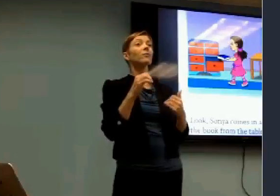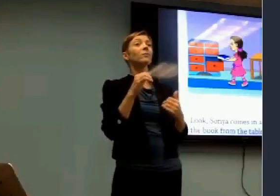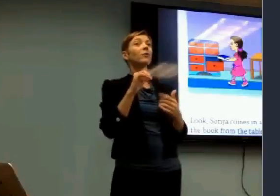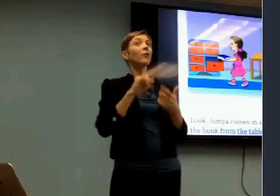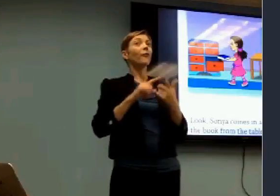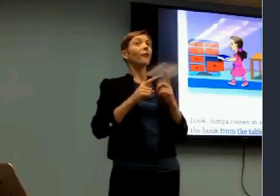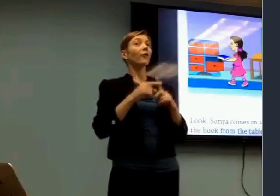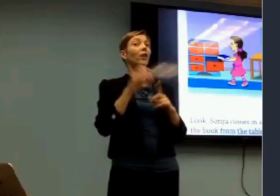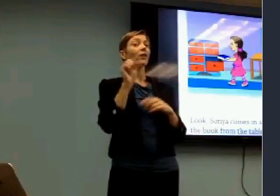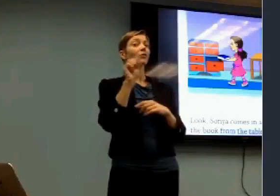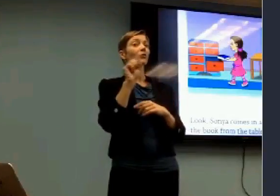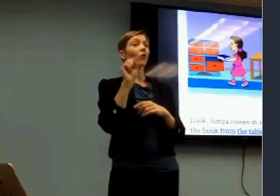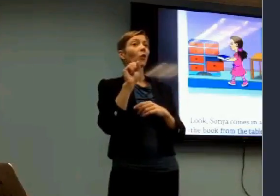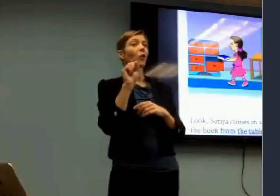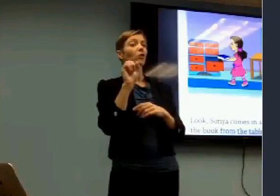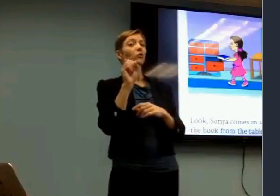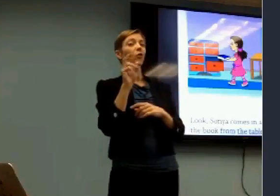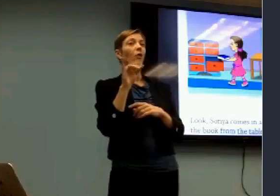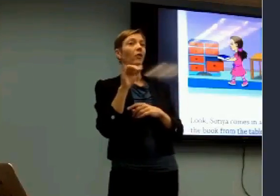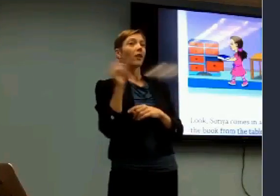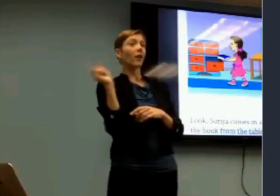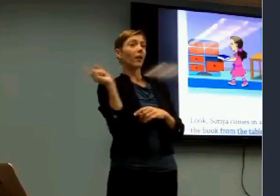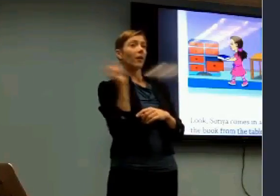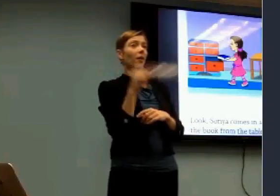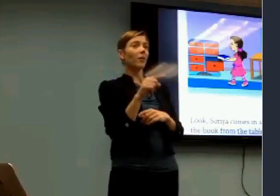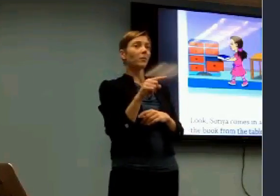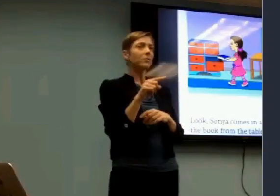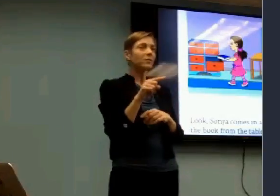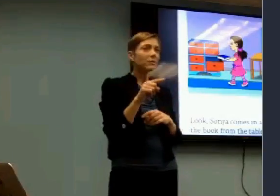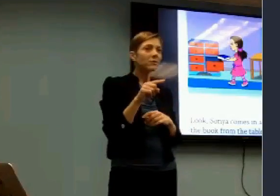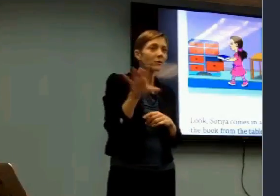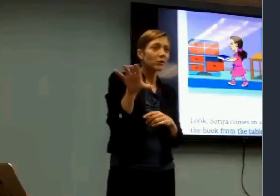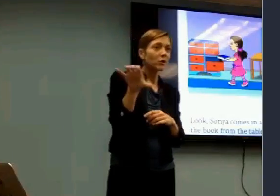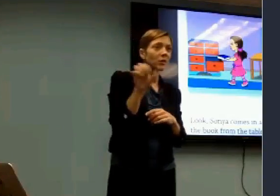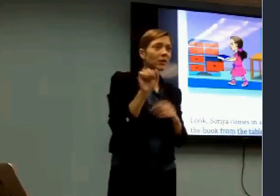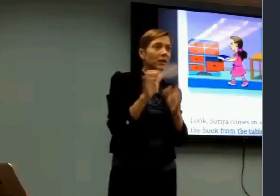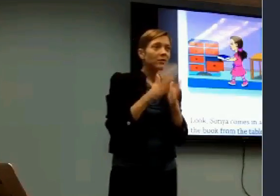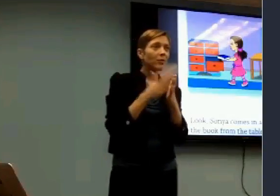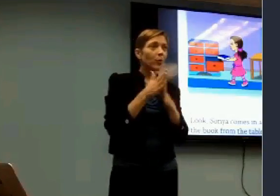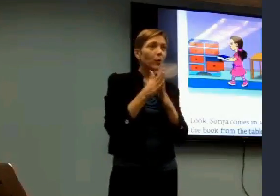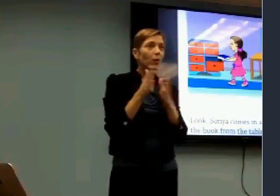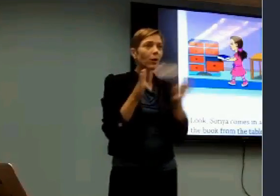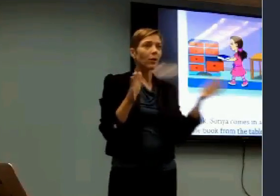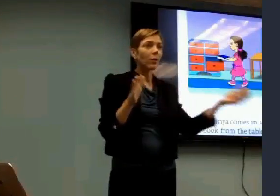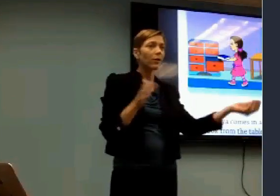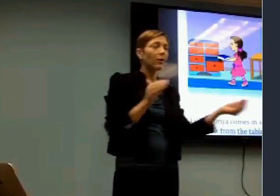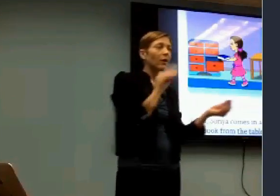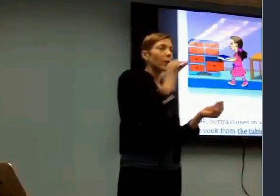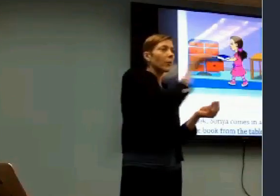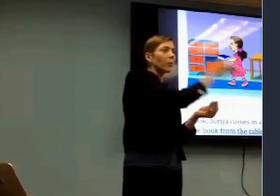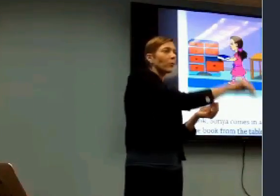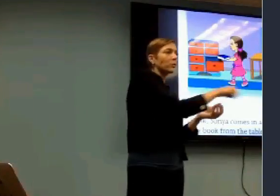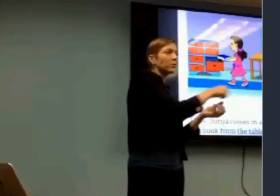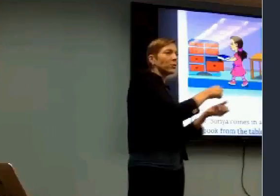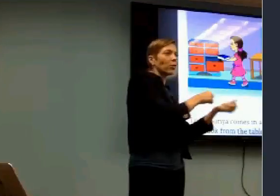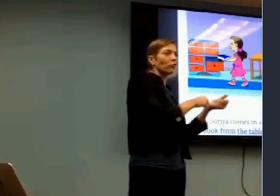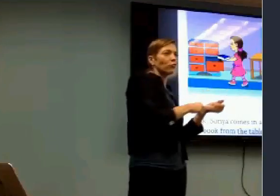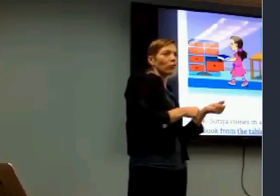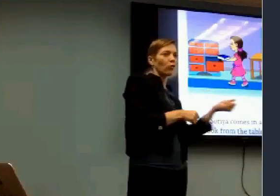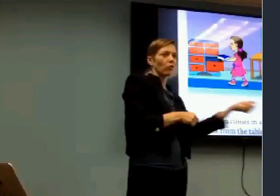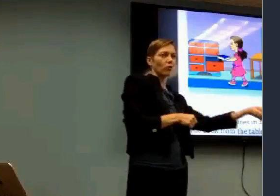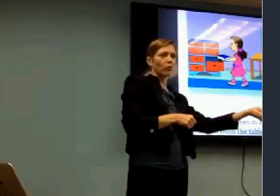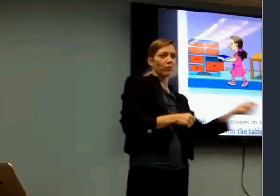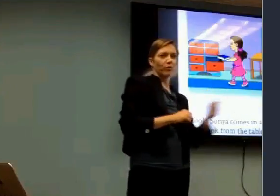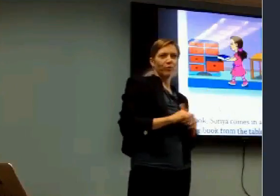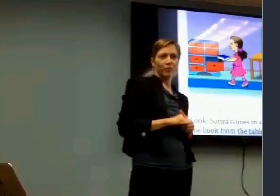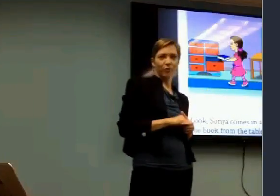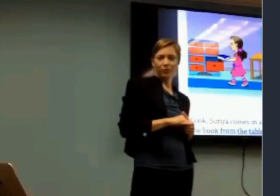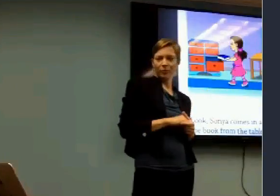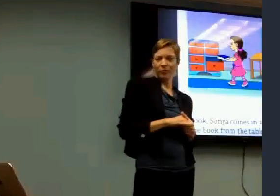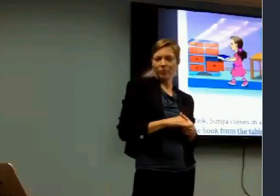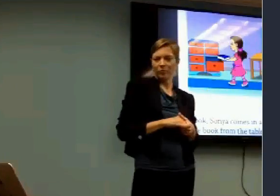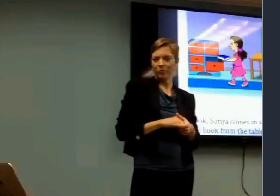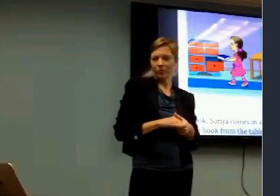Look, Anthony's friend Sonia comes in and moves the book from the table and puts it in a